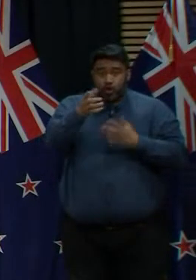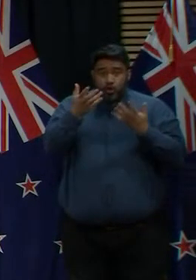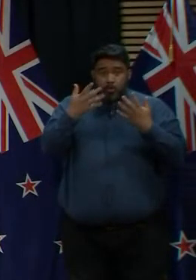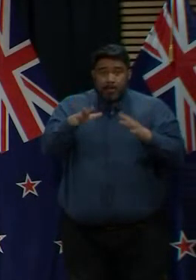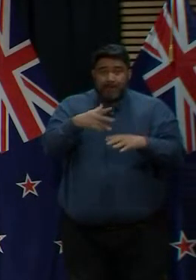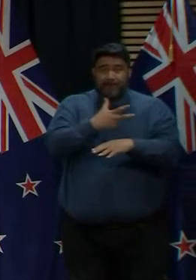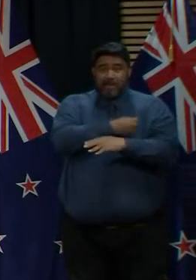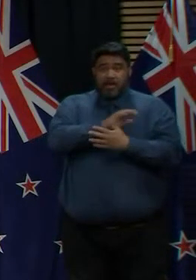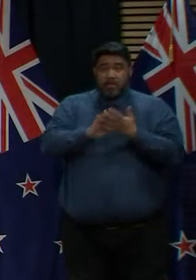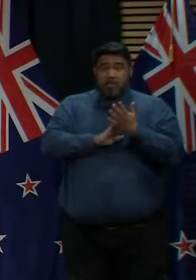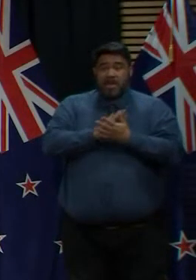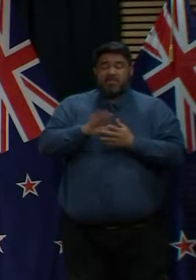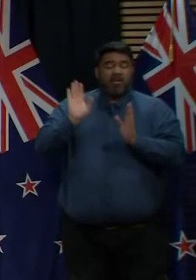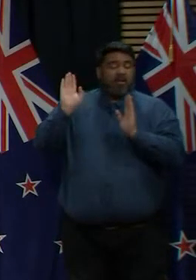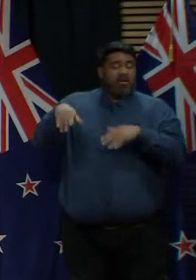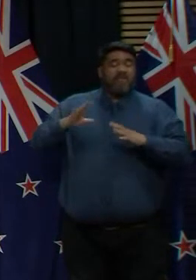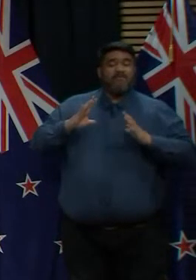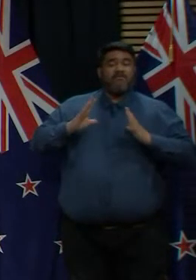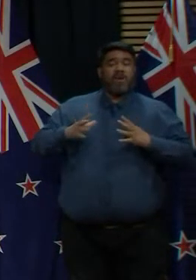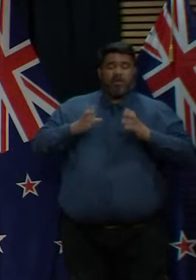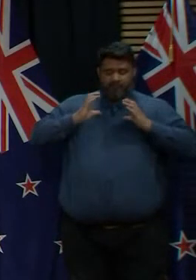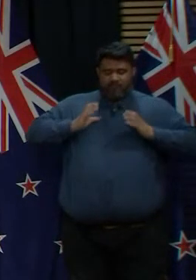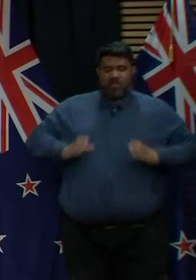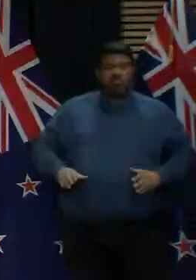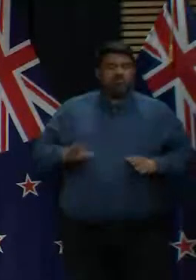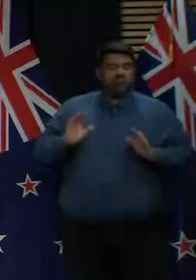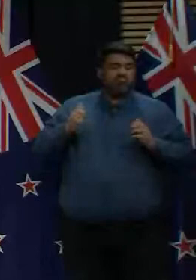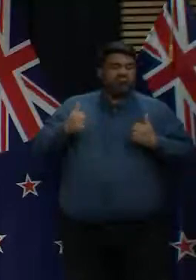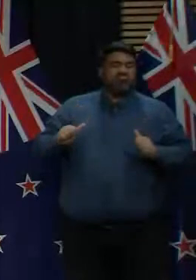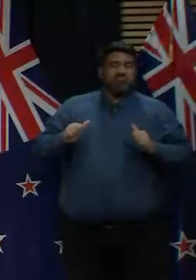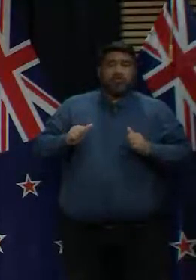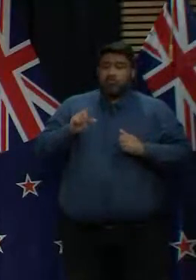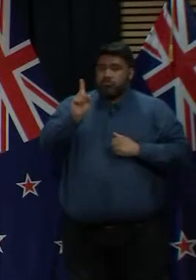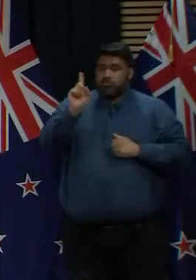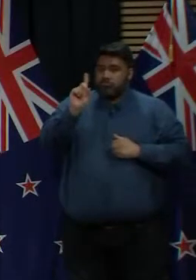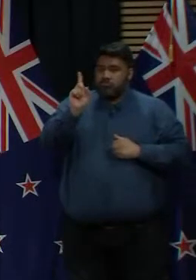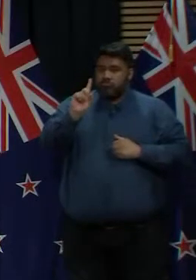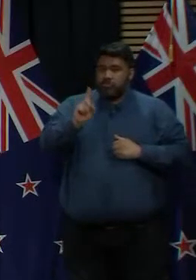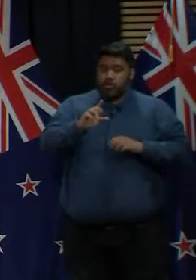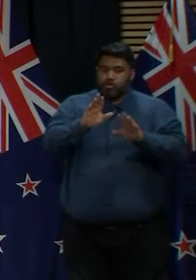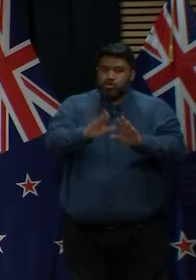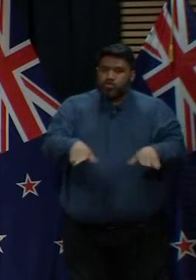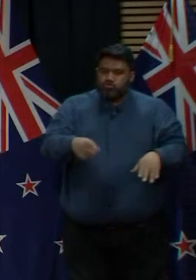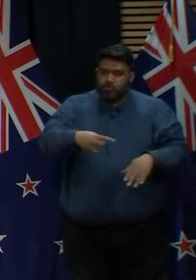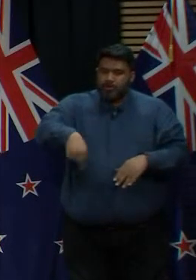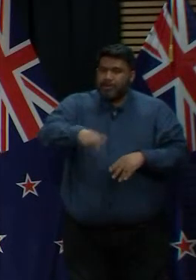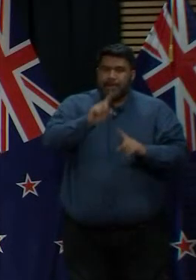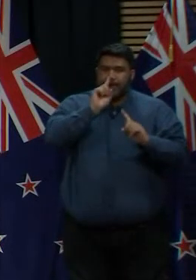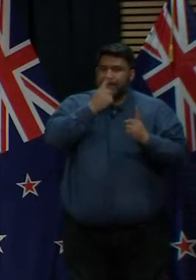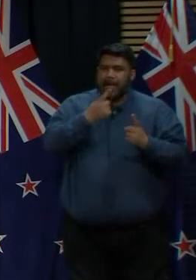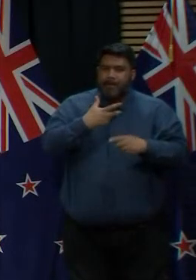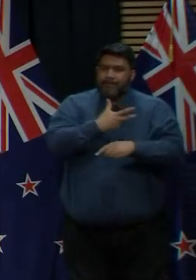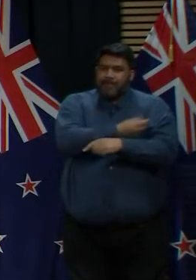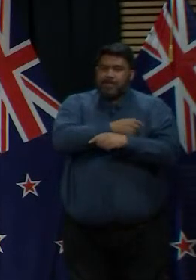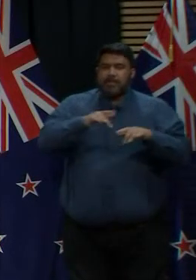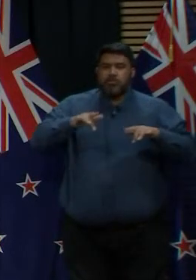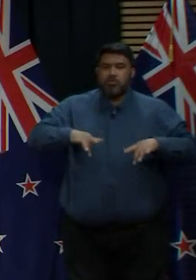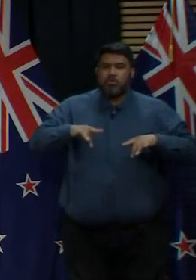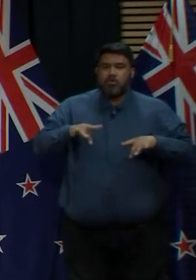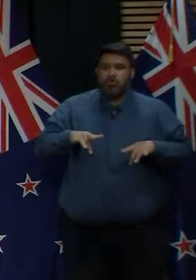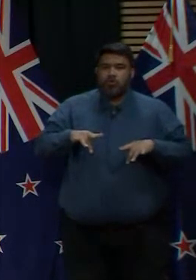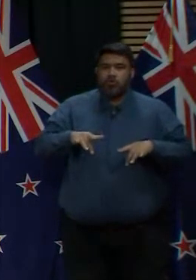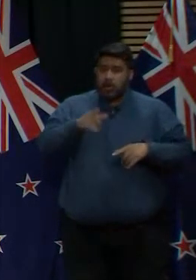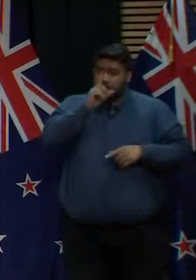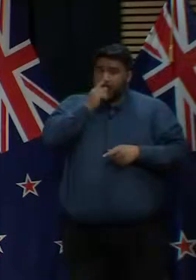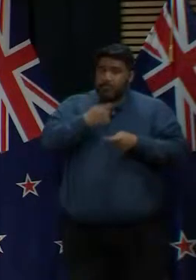doesn't matter, but it does. Children can't be vaccinated. It will reach them, and we've seen it reach them in